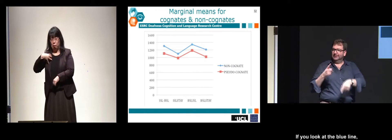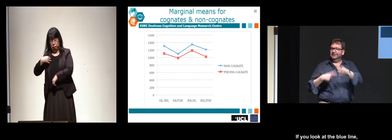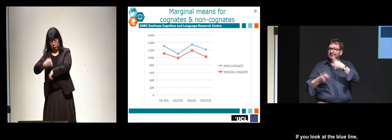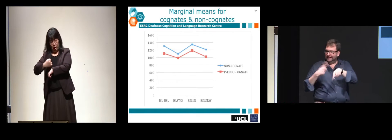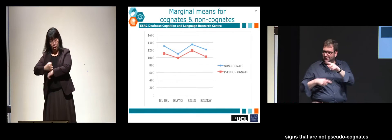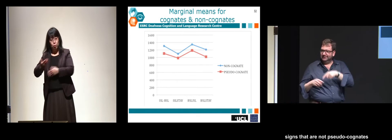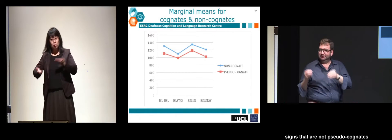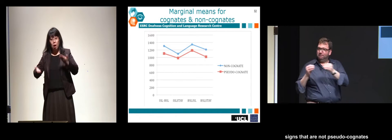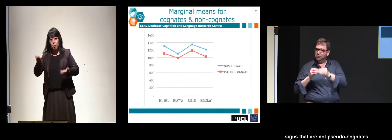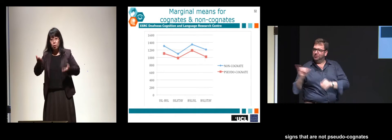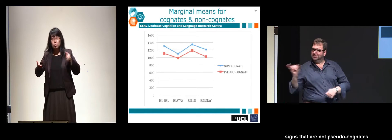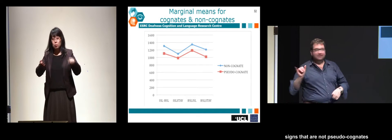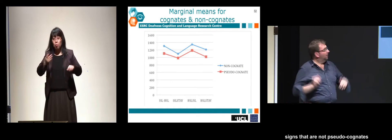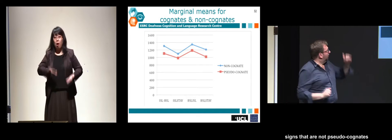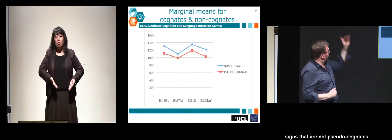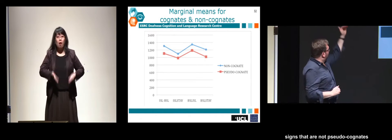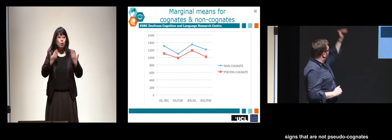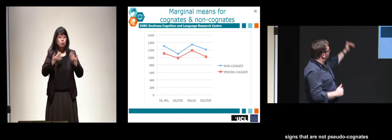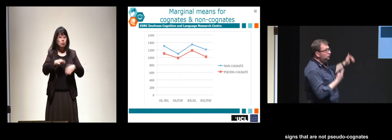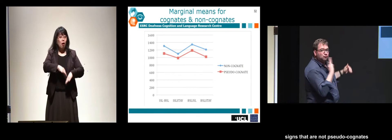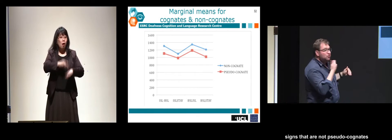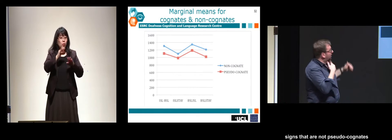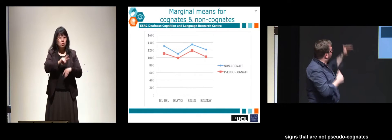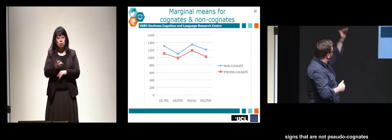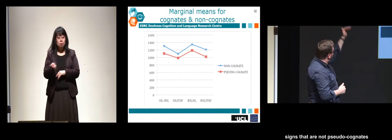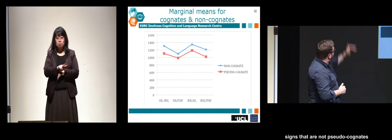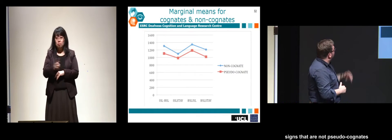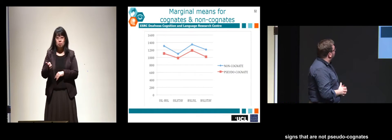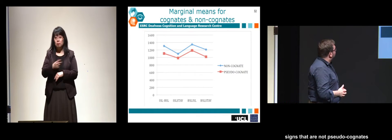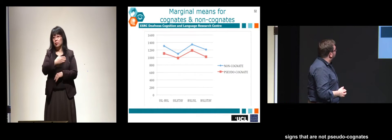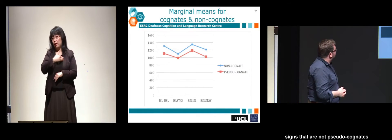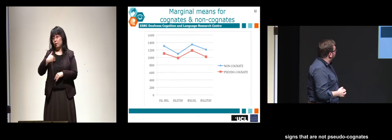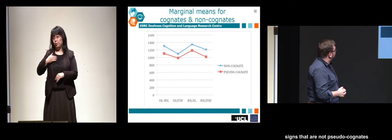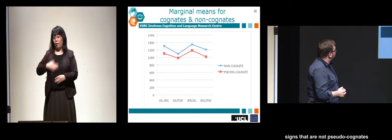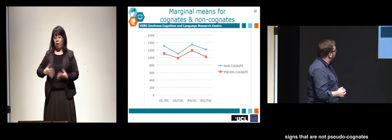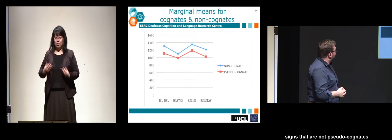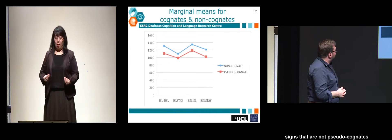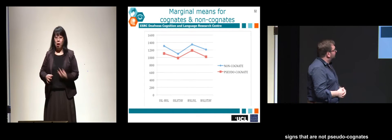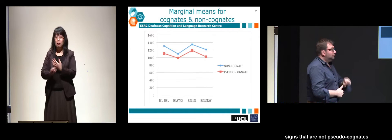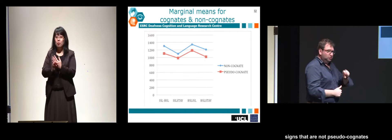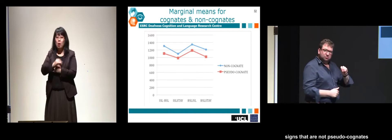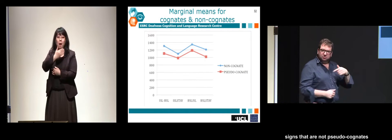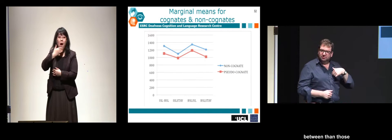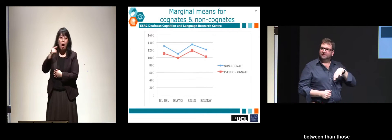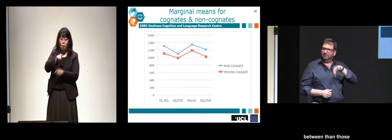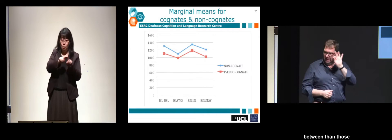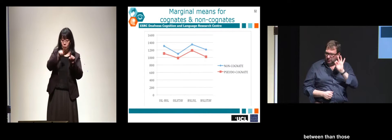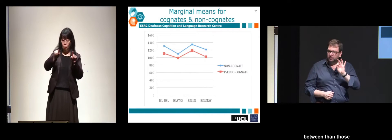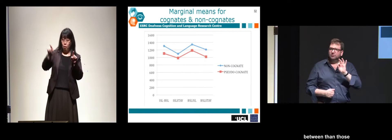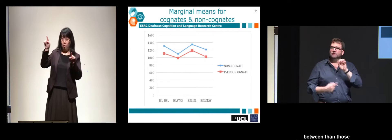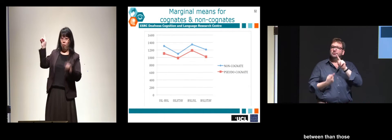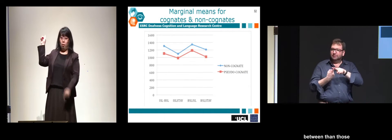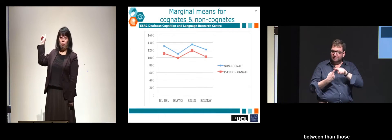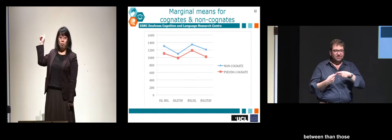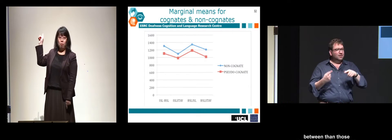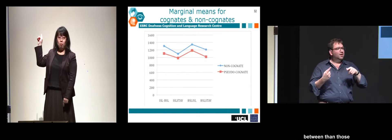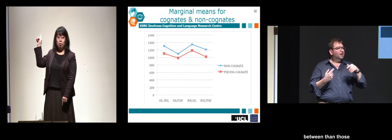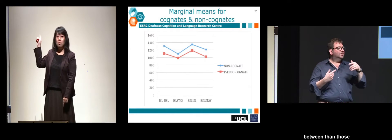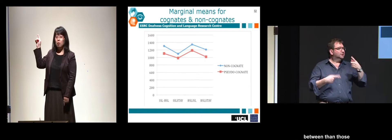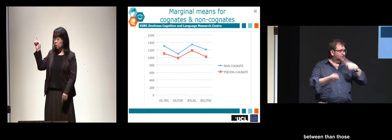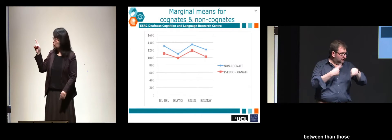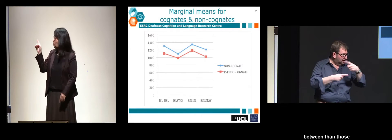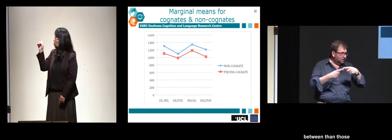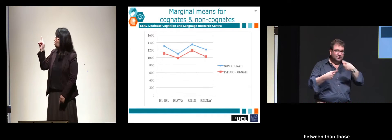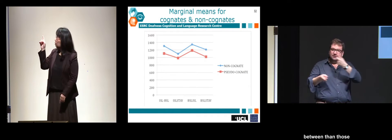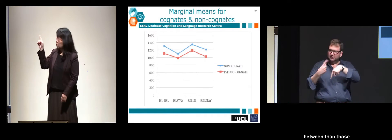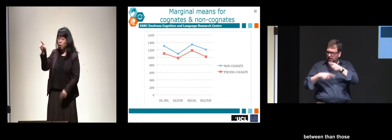you do see that signs that are not pseudocognates do take longer to switch between than those